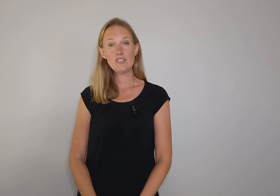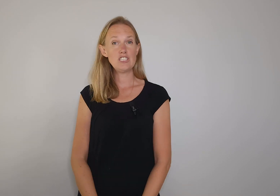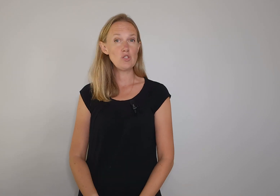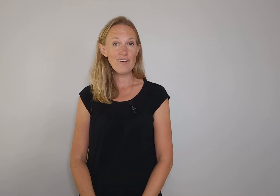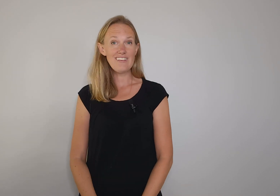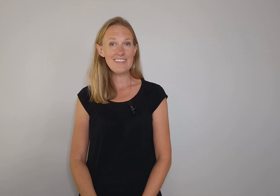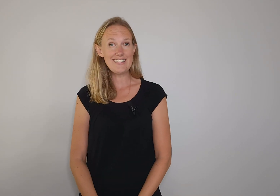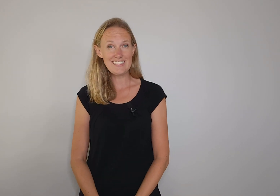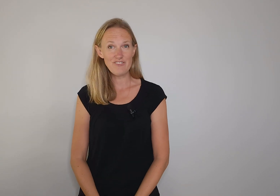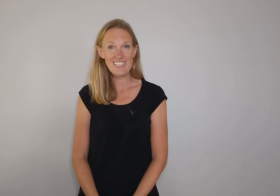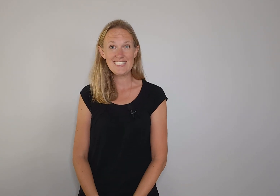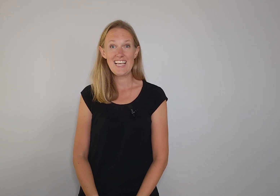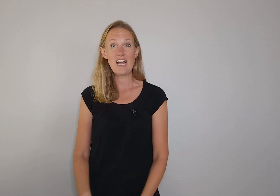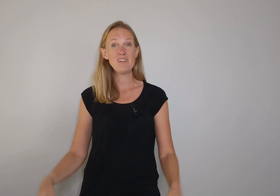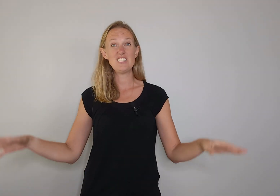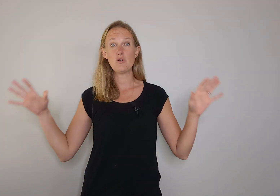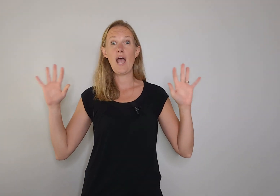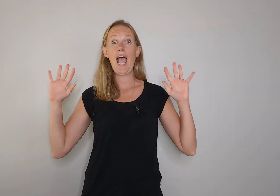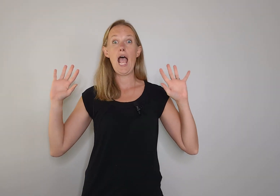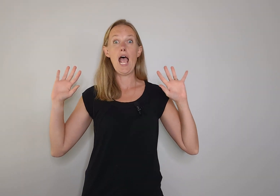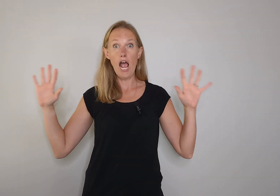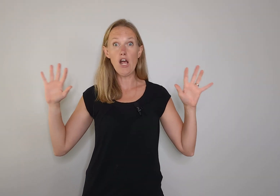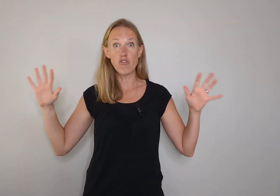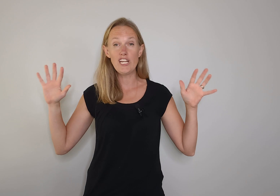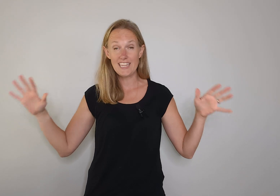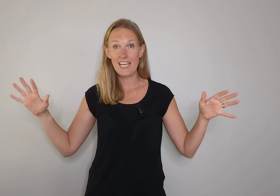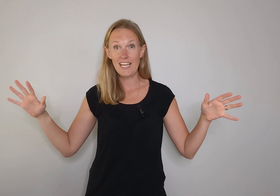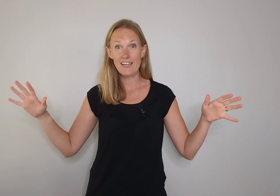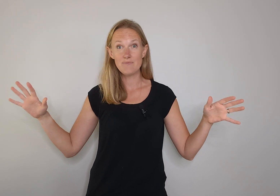the tutorial a little different, and I'm going to do everything